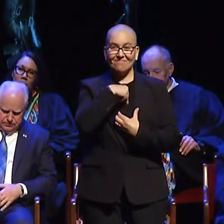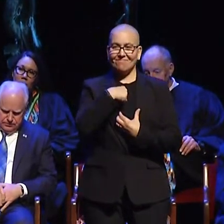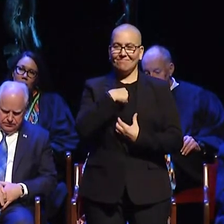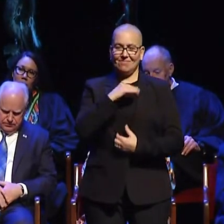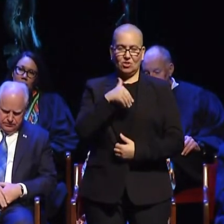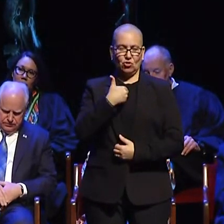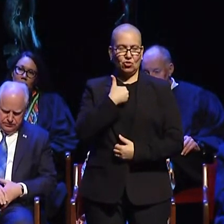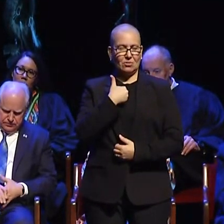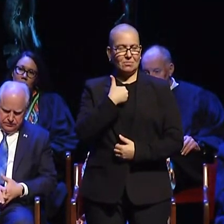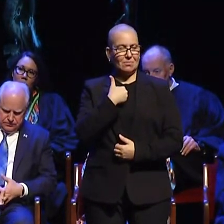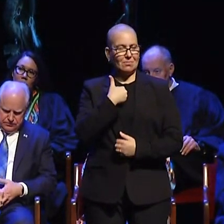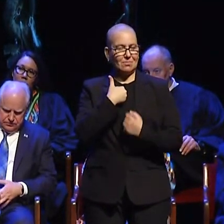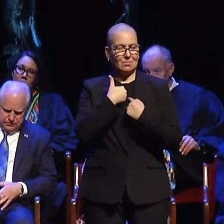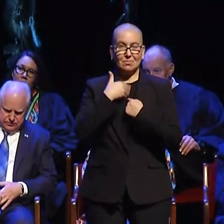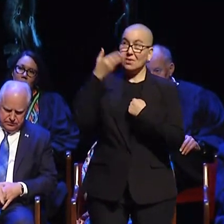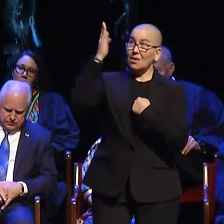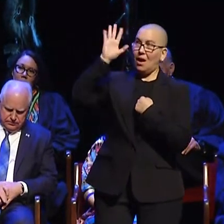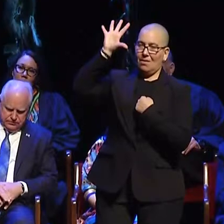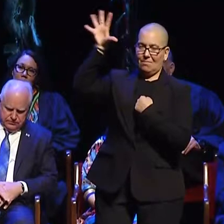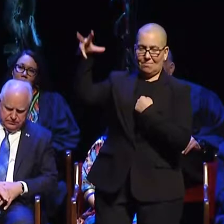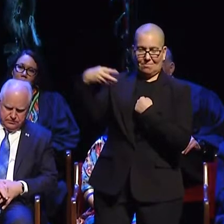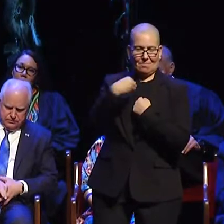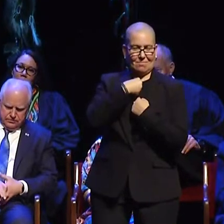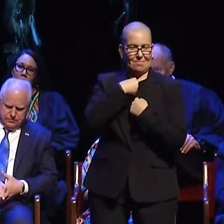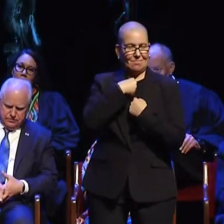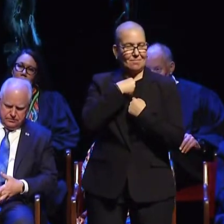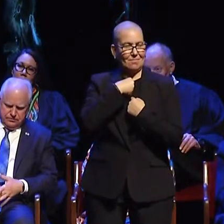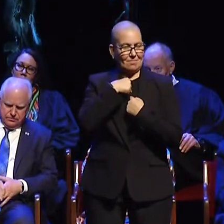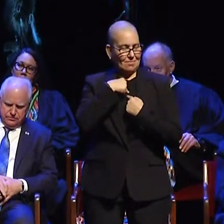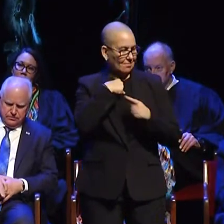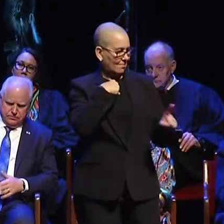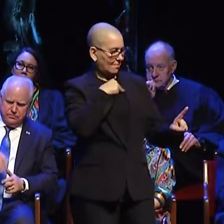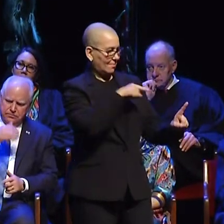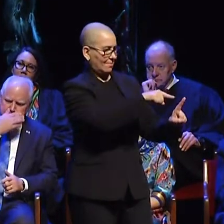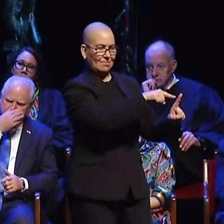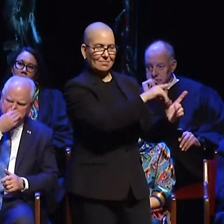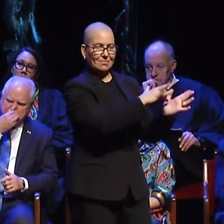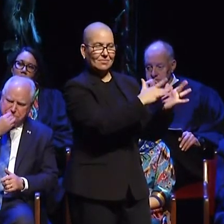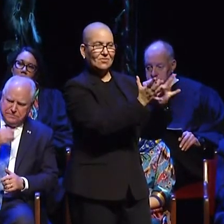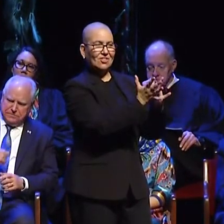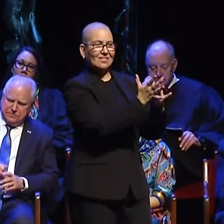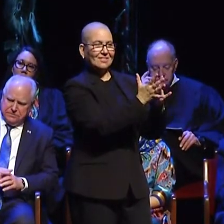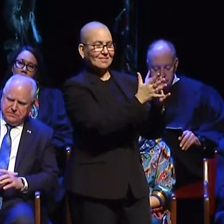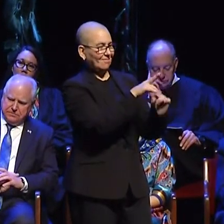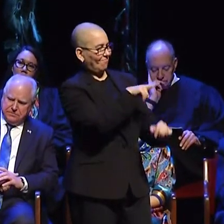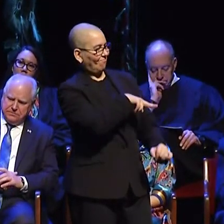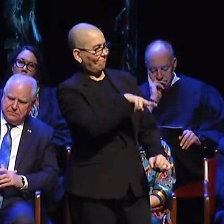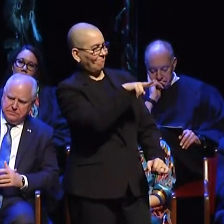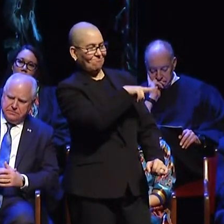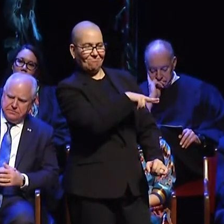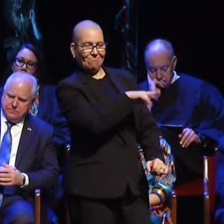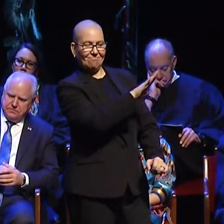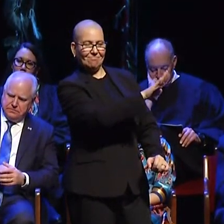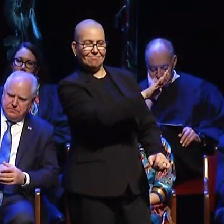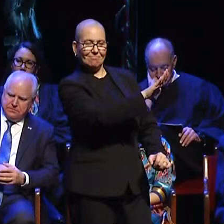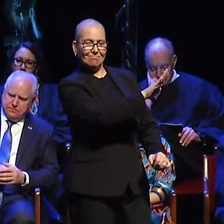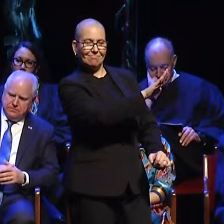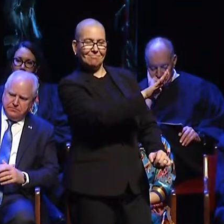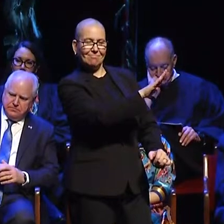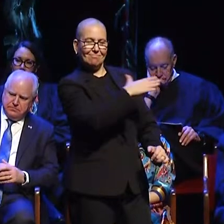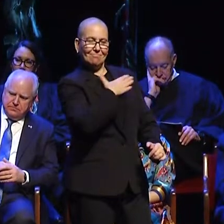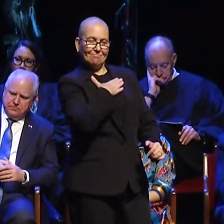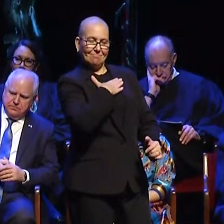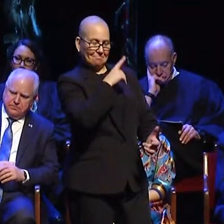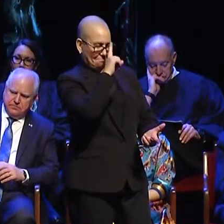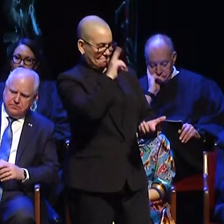in Jesus means so much to me and to the tradition I'm a part of.